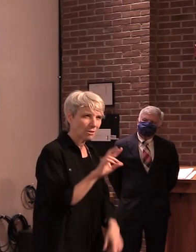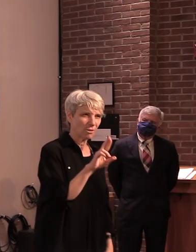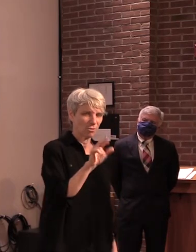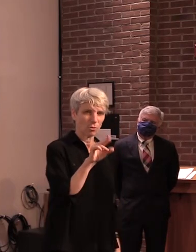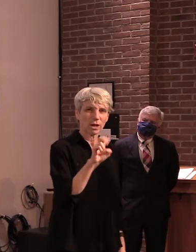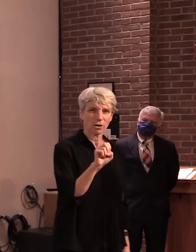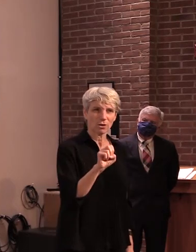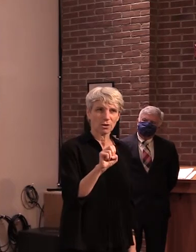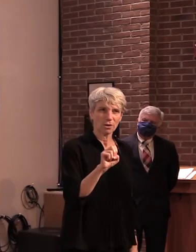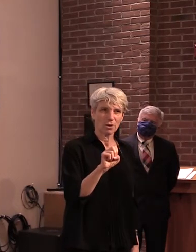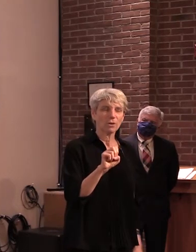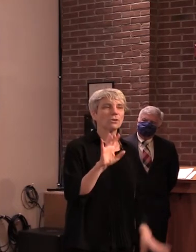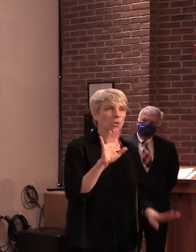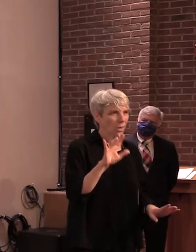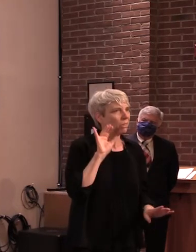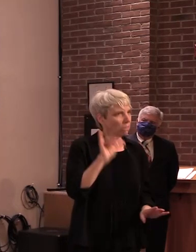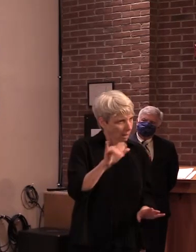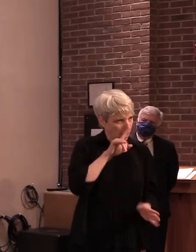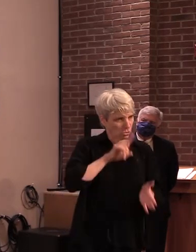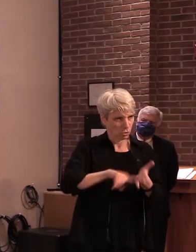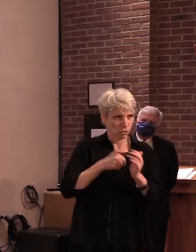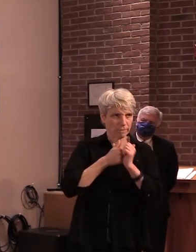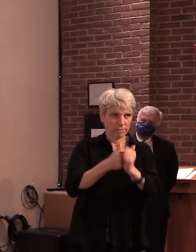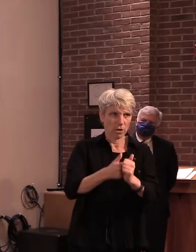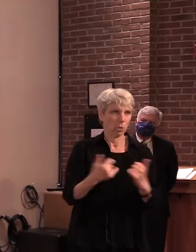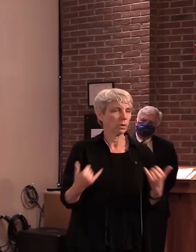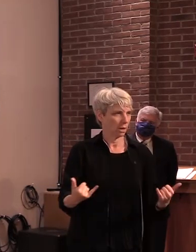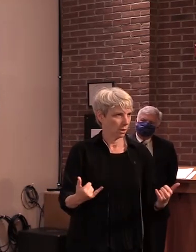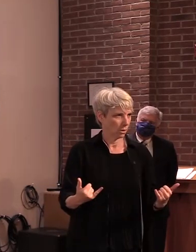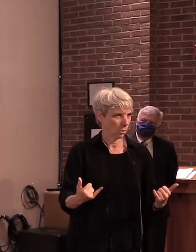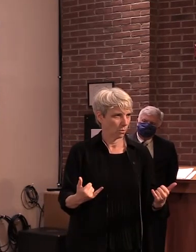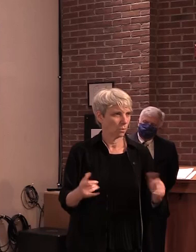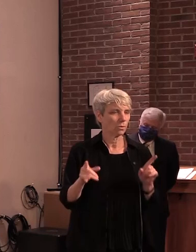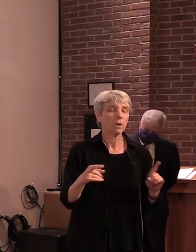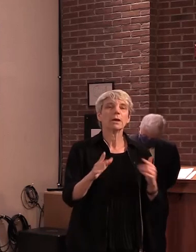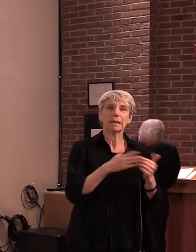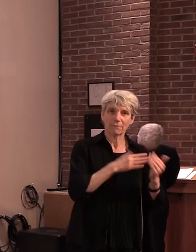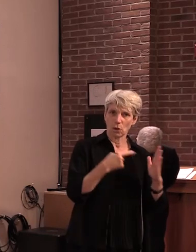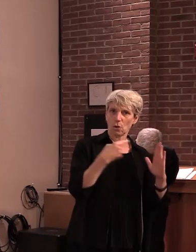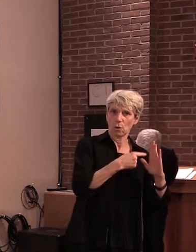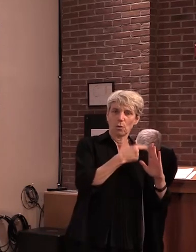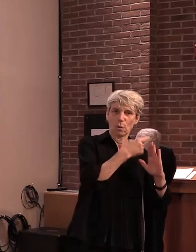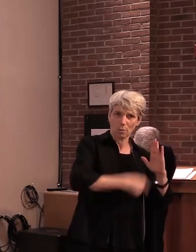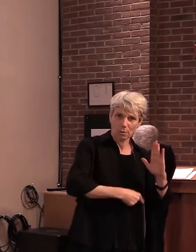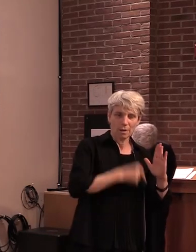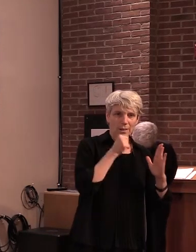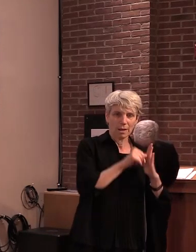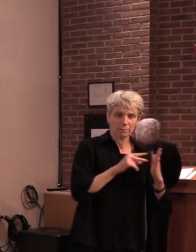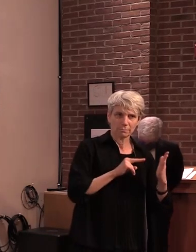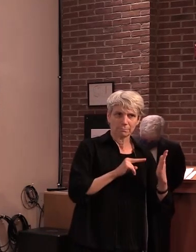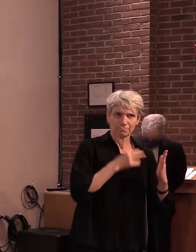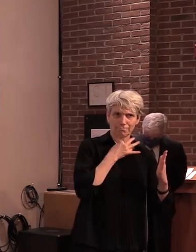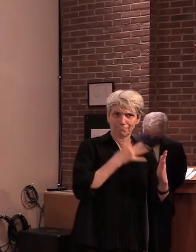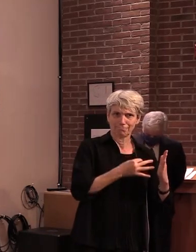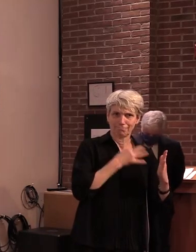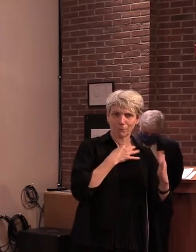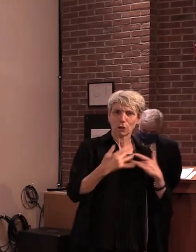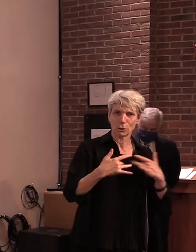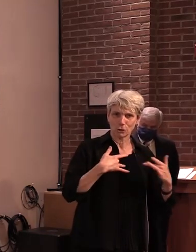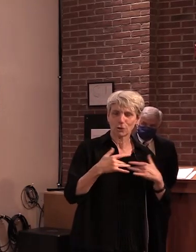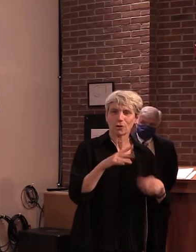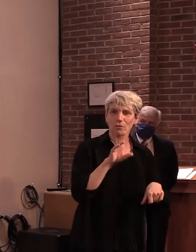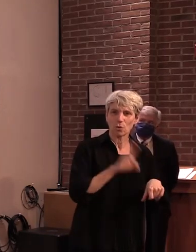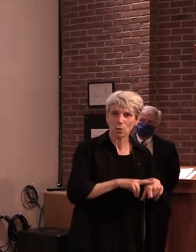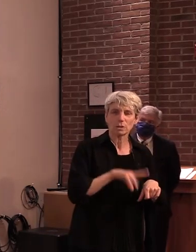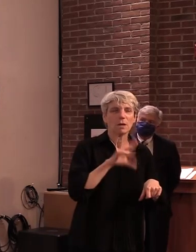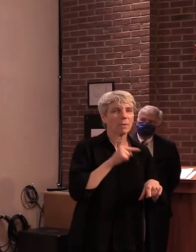support. So I want to just put it in context in that way and make everyone realize that